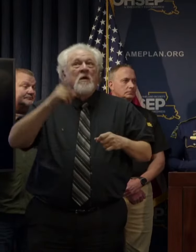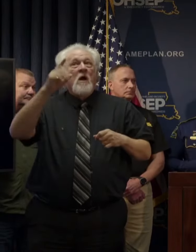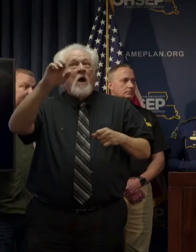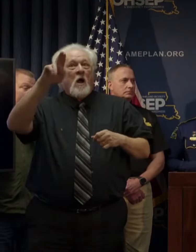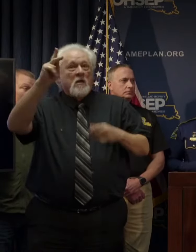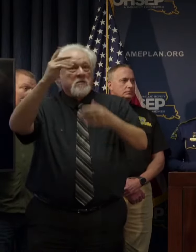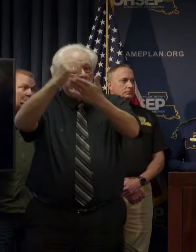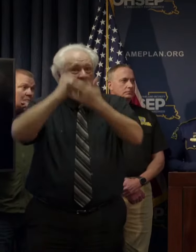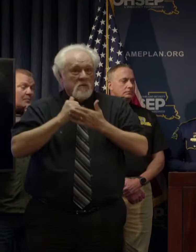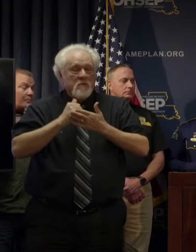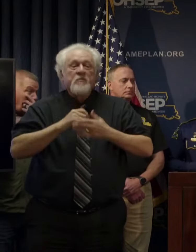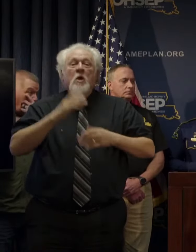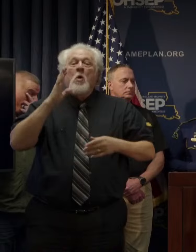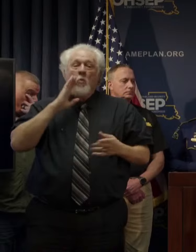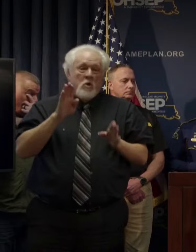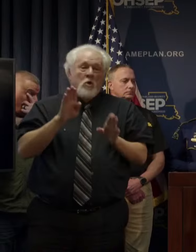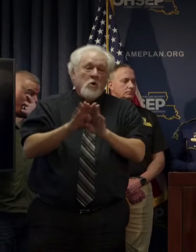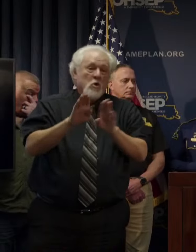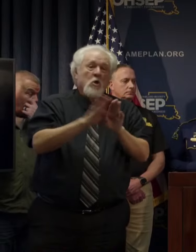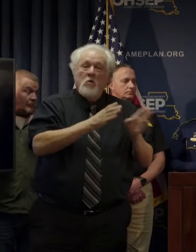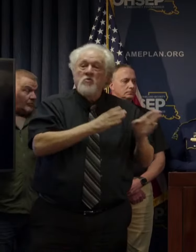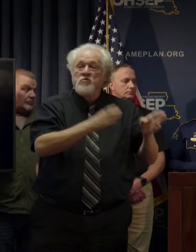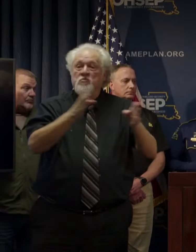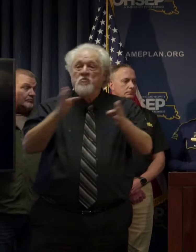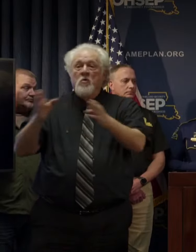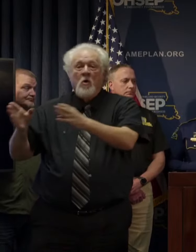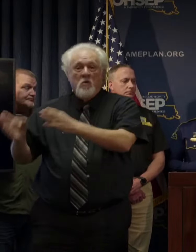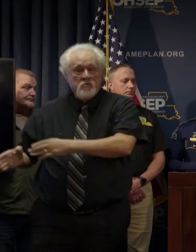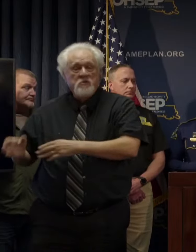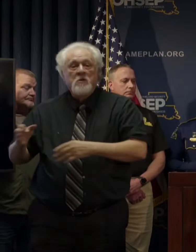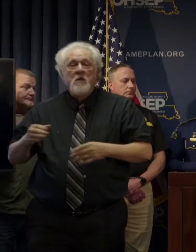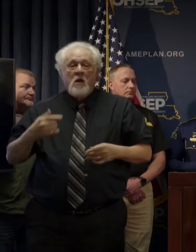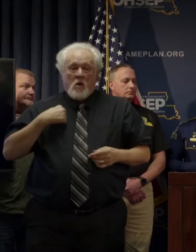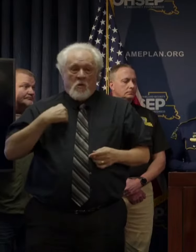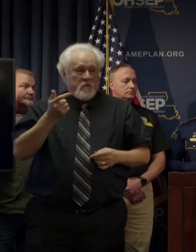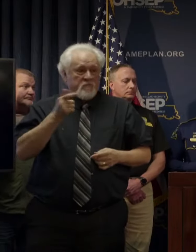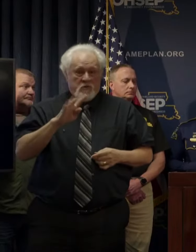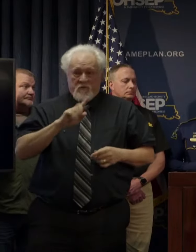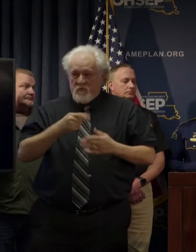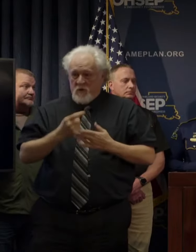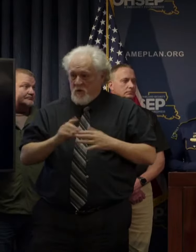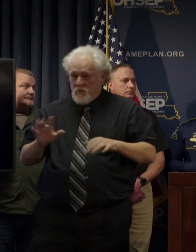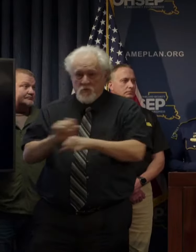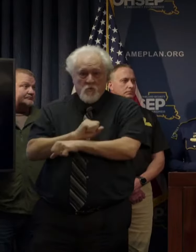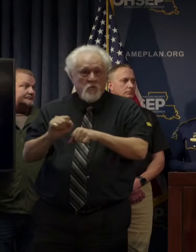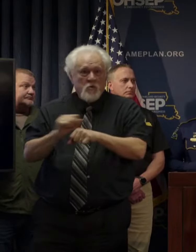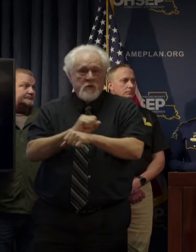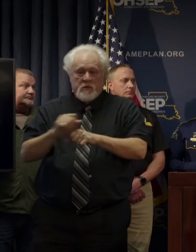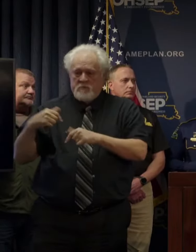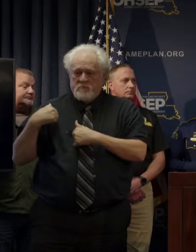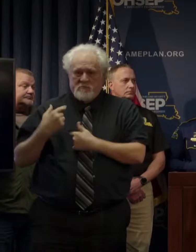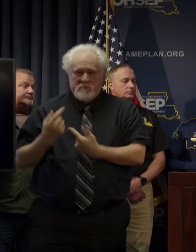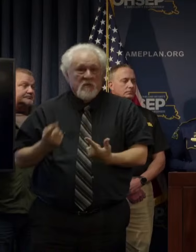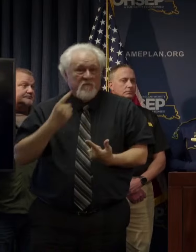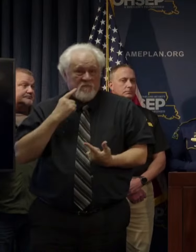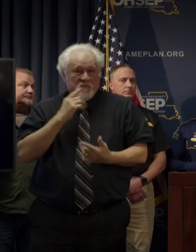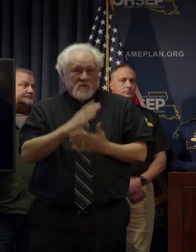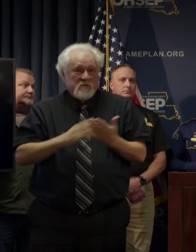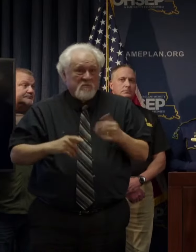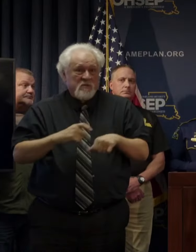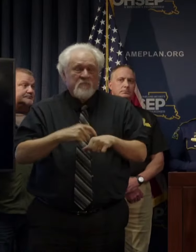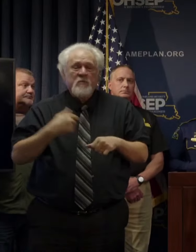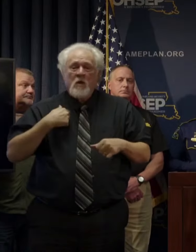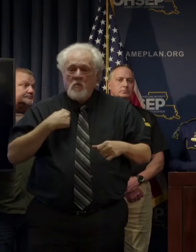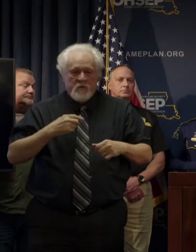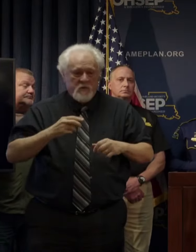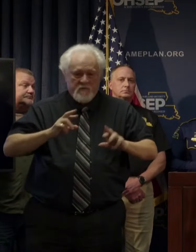be road closures throughout the event. We have been on 24-hour operations for quite some time now. We have